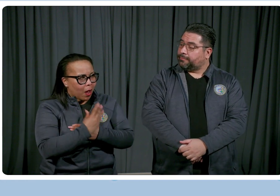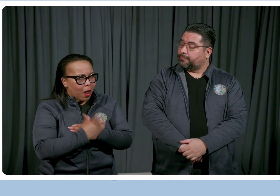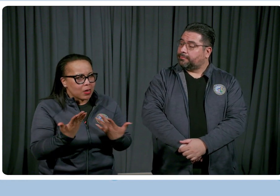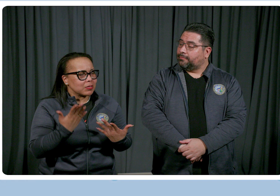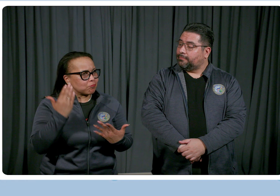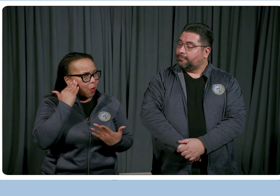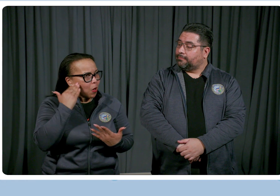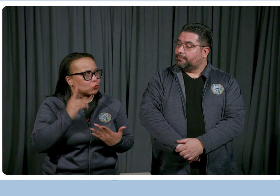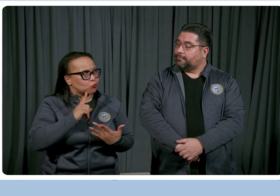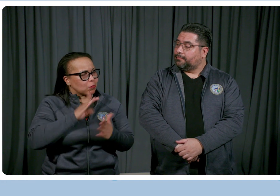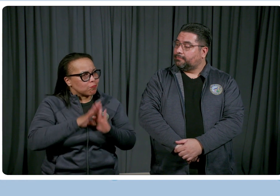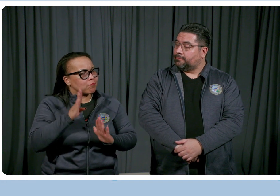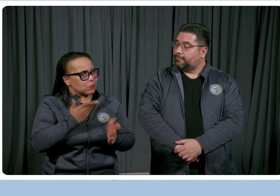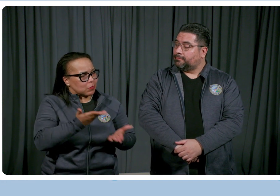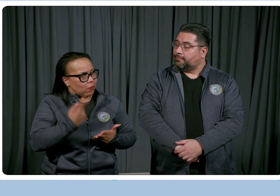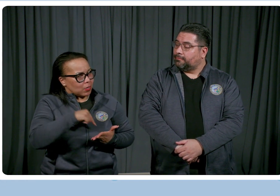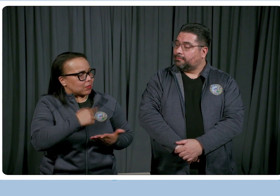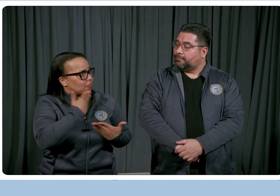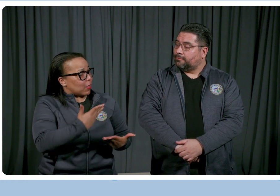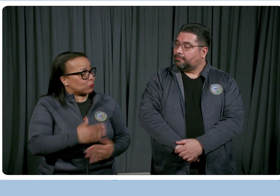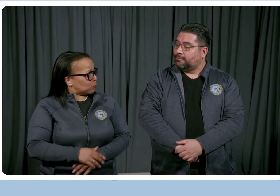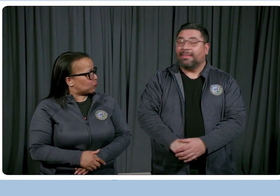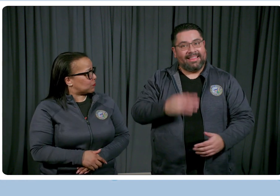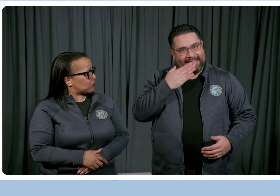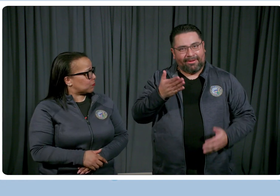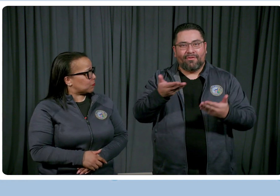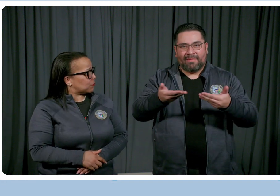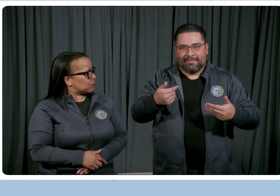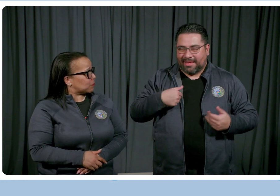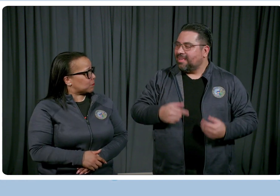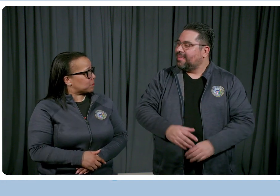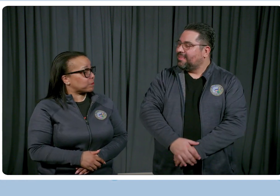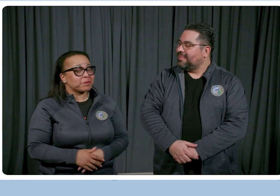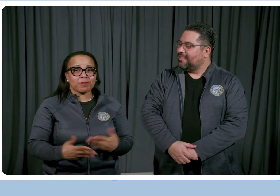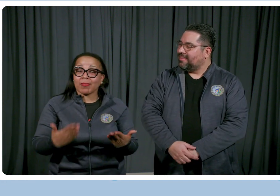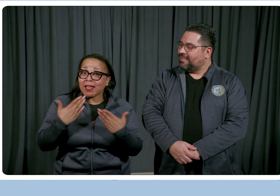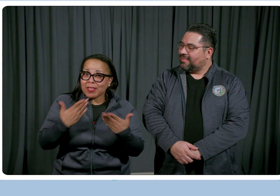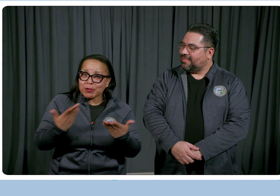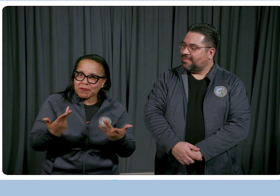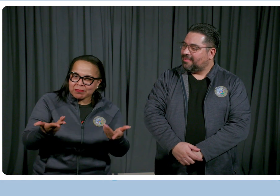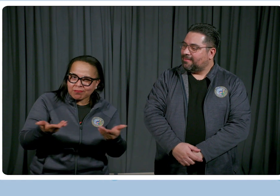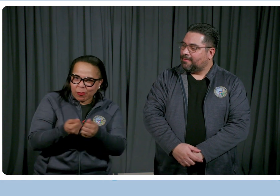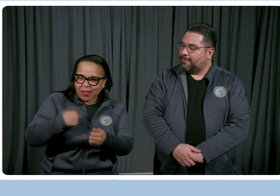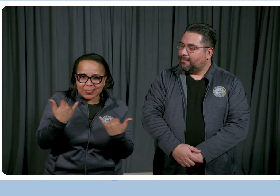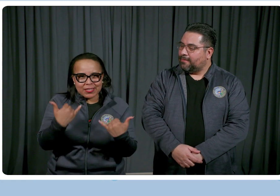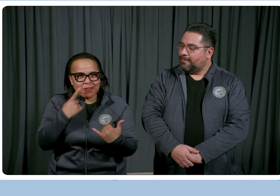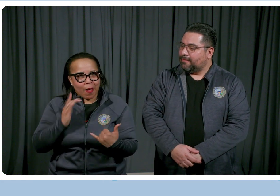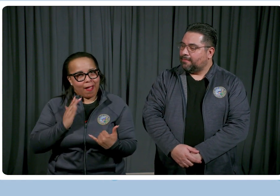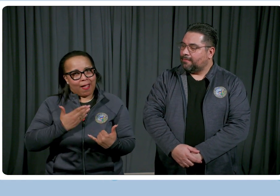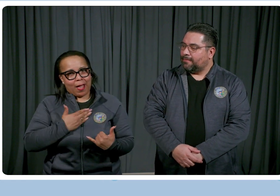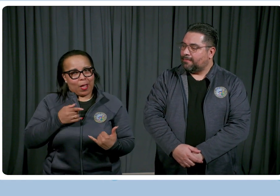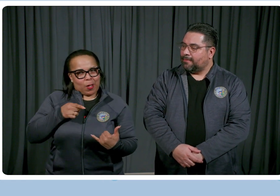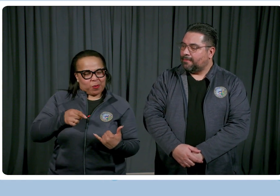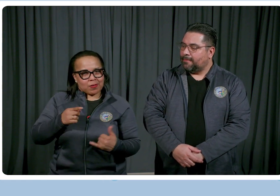the advice and insight that you have to offer as well. Thank you. Thank you for having me. Thank you, everyone, for joining us today